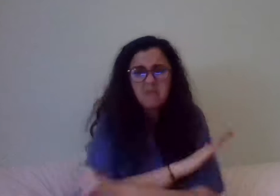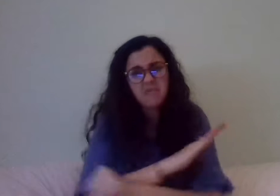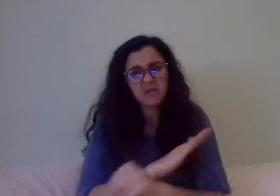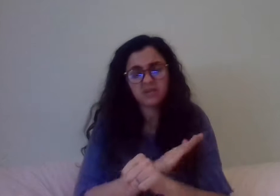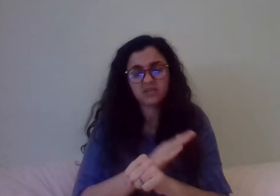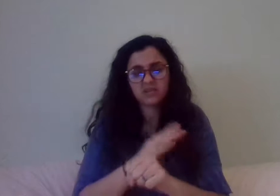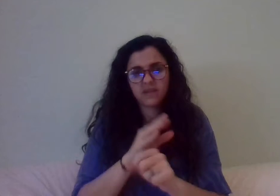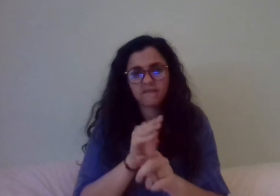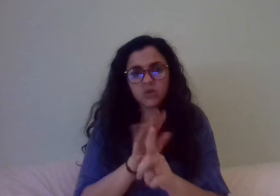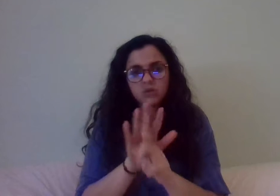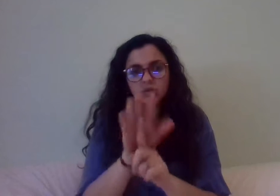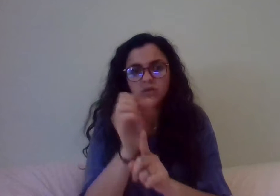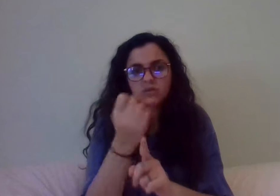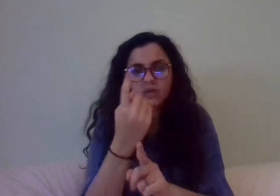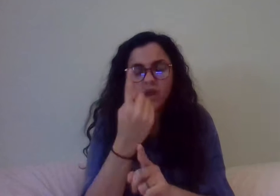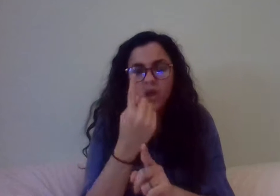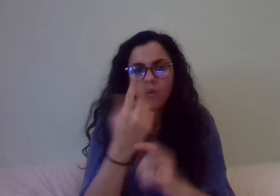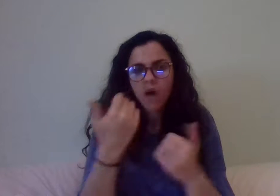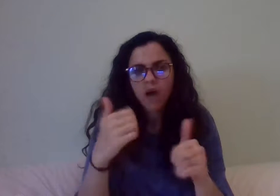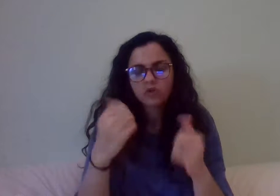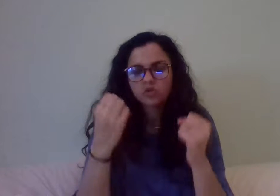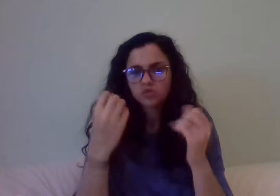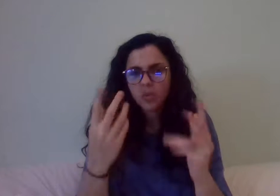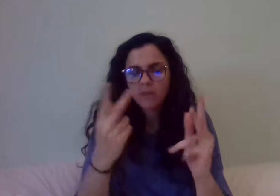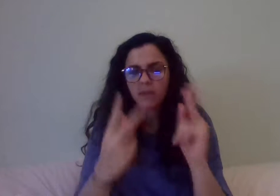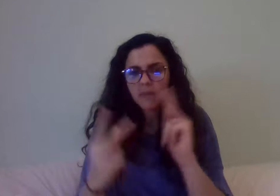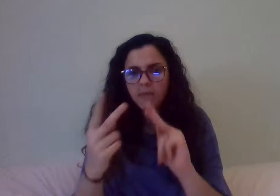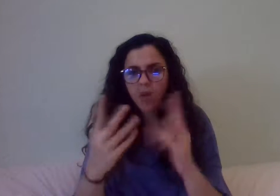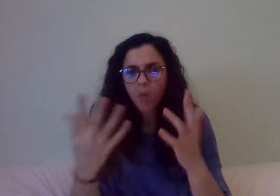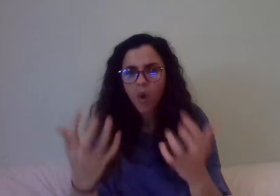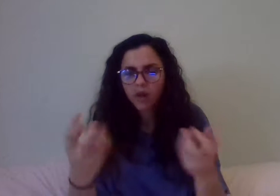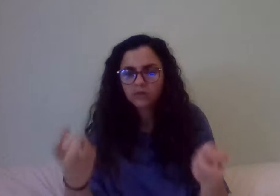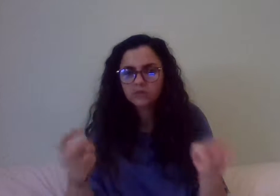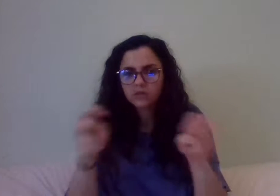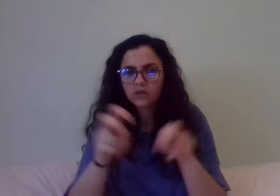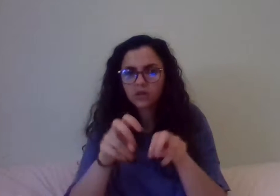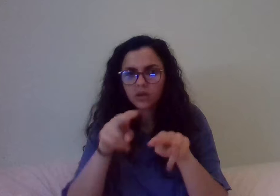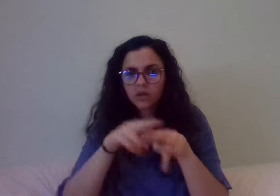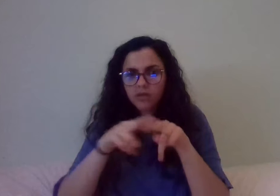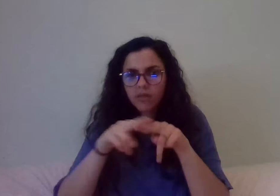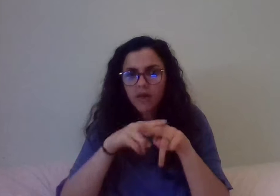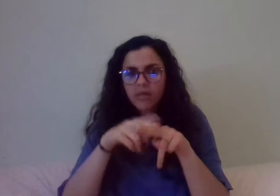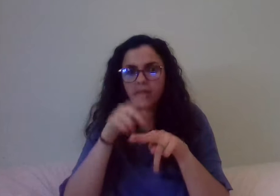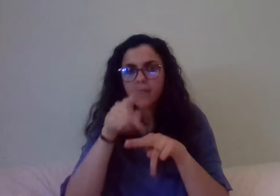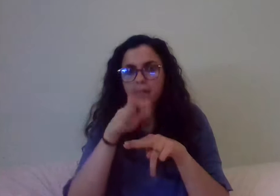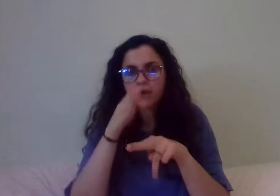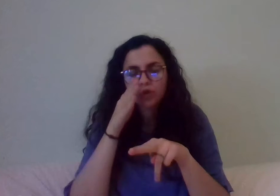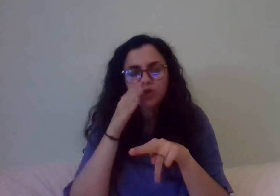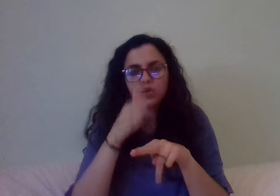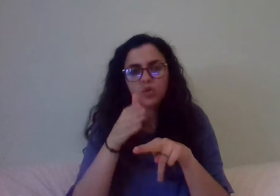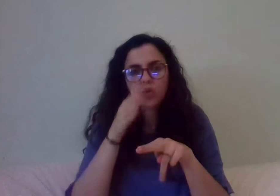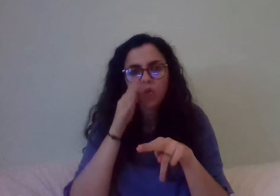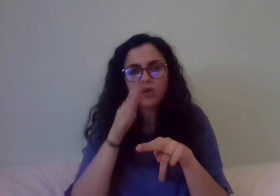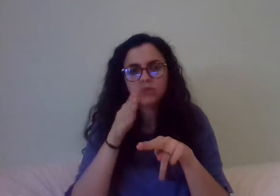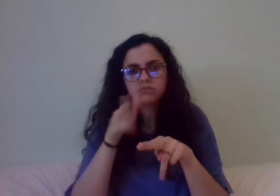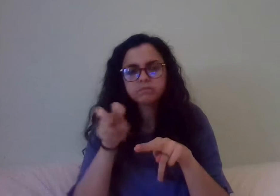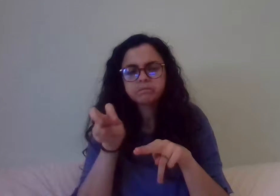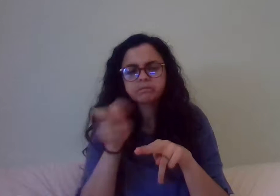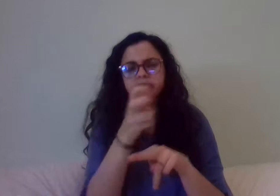great desire that you will take the voyage, no matter the cost, no matter the discomfort, because